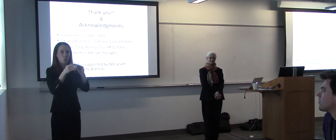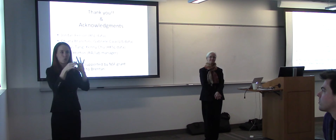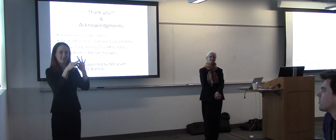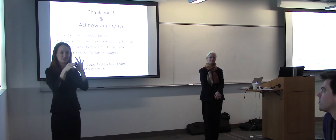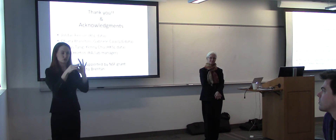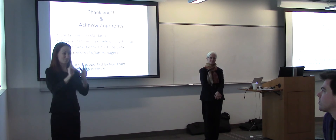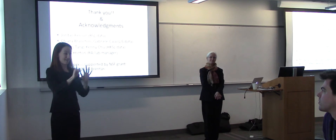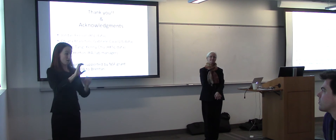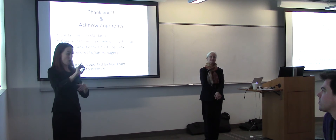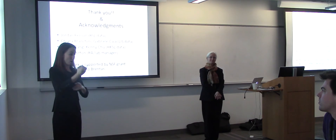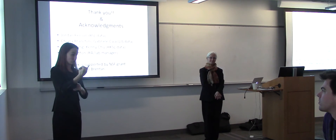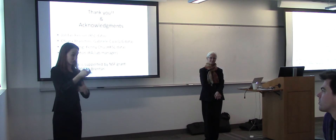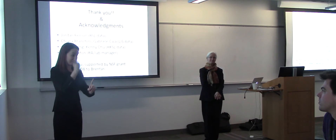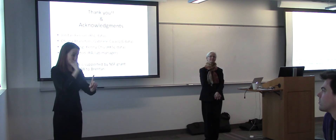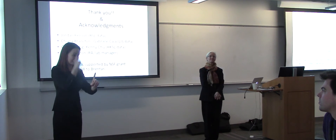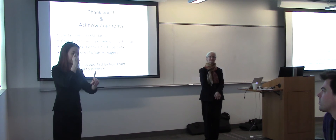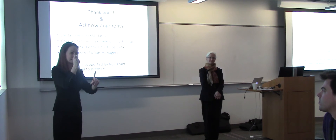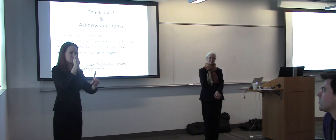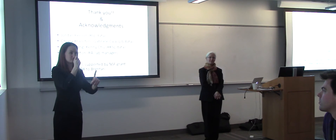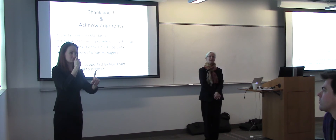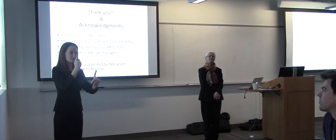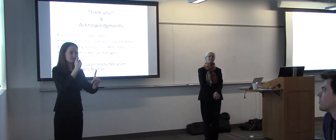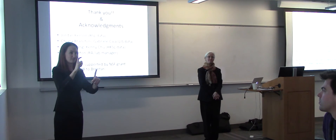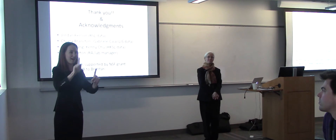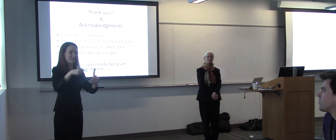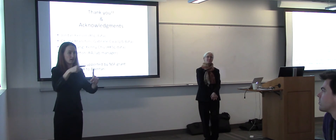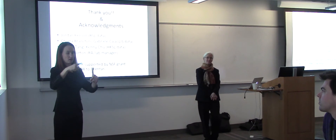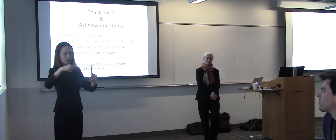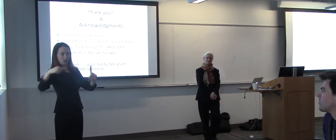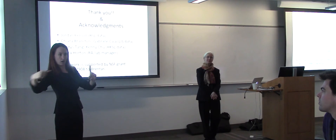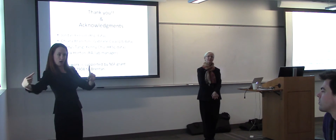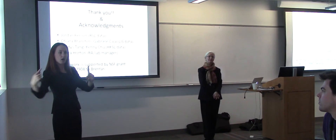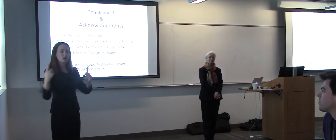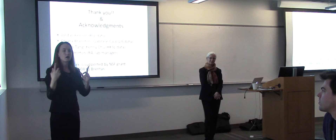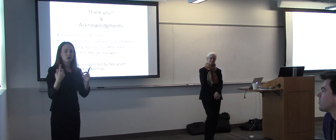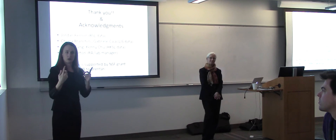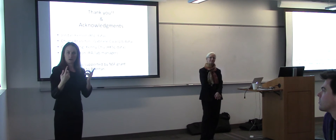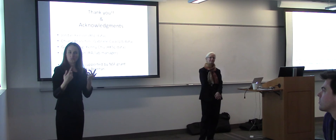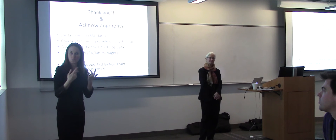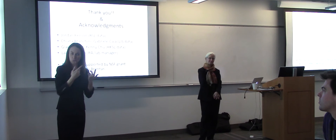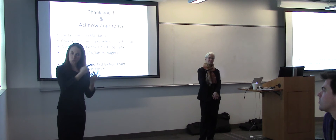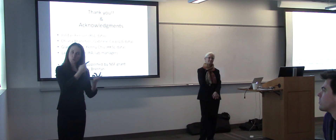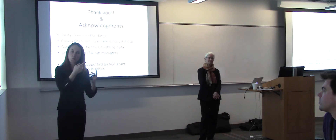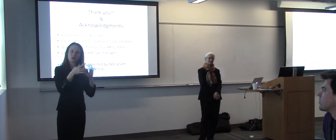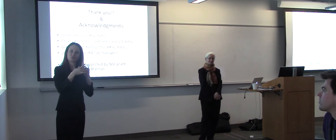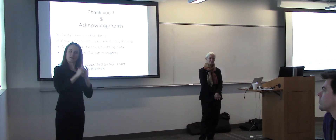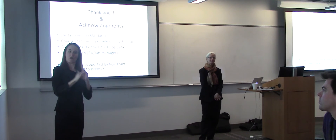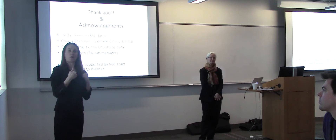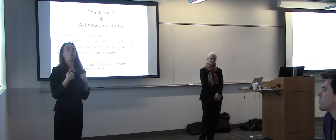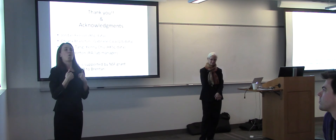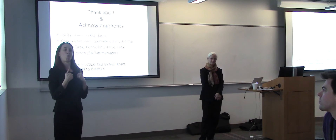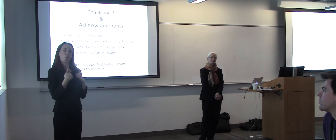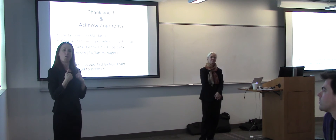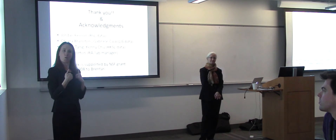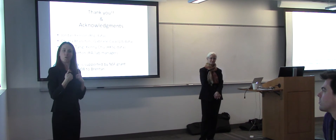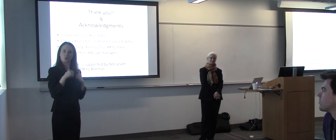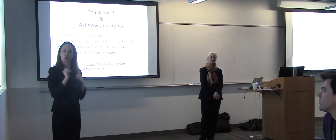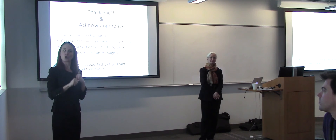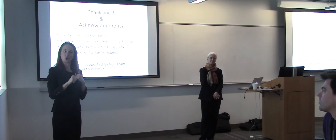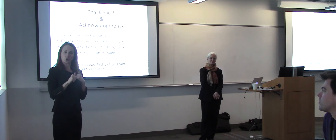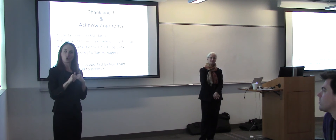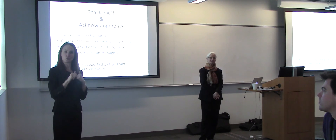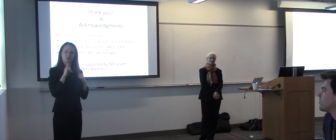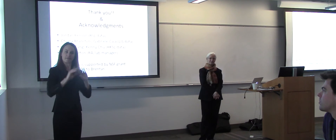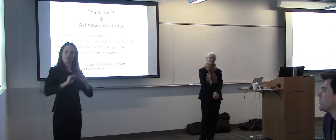or whatever you're talking about. I'm not sure if that's helpful or not, but I think that when you said that, I think there's really something there. There's something, if